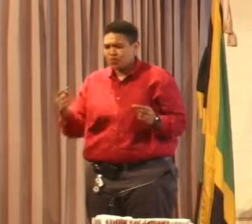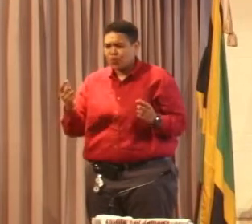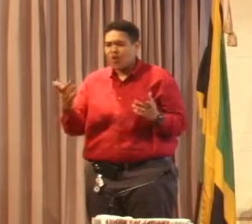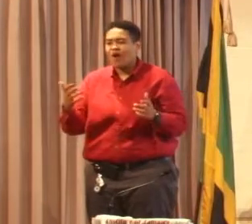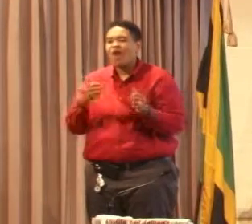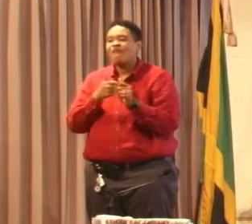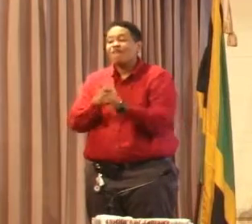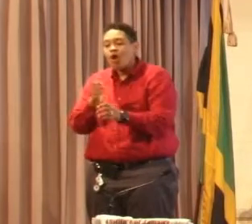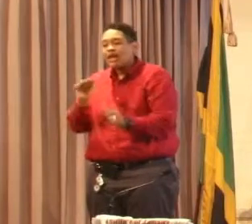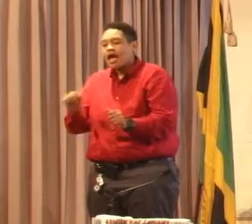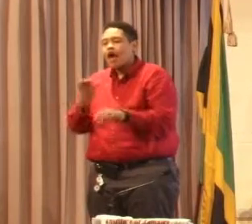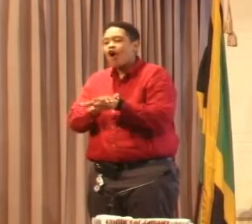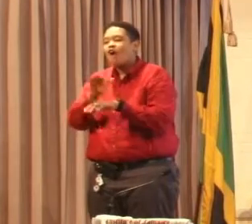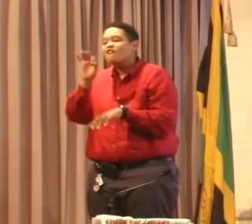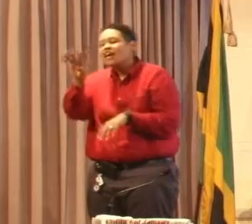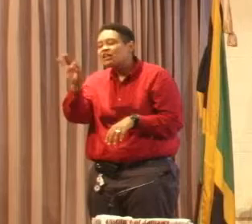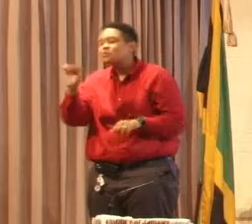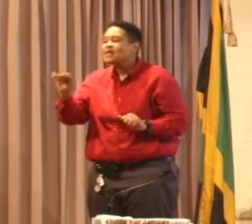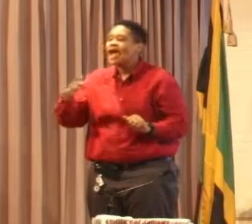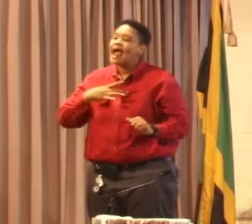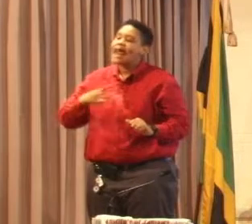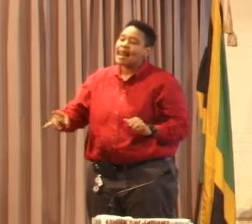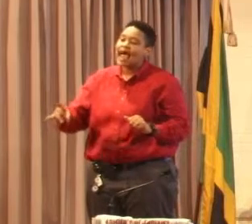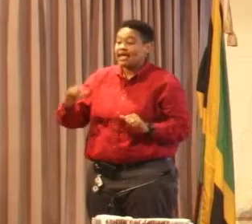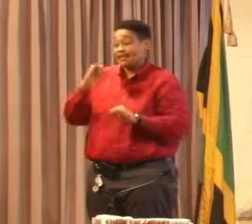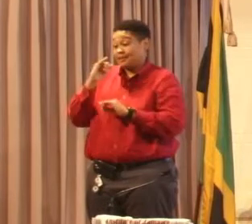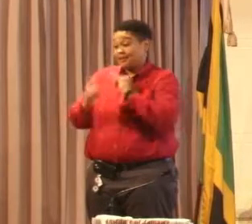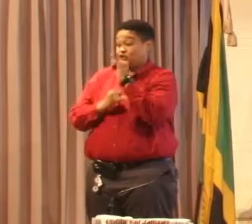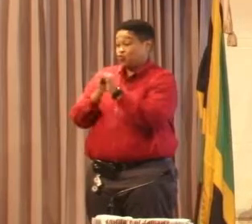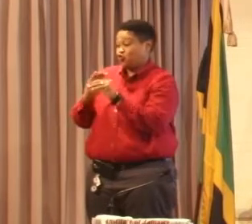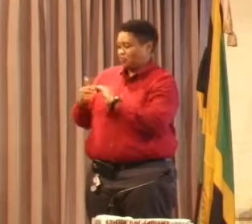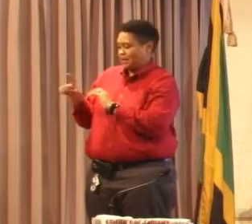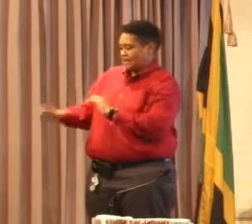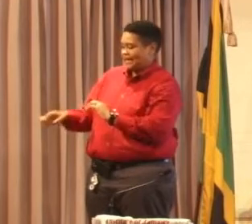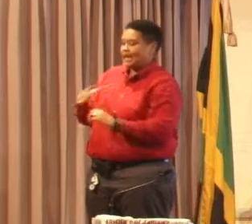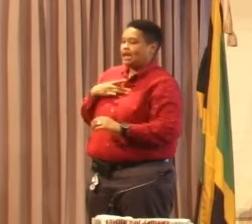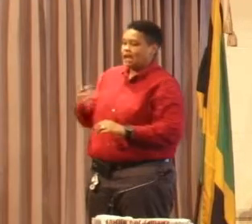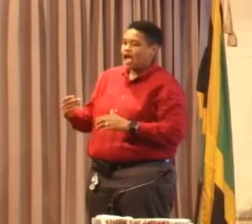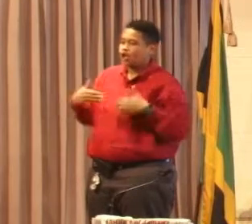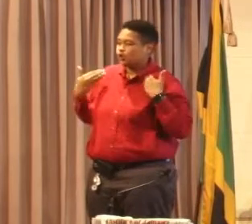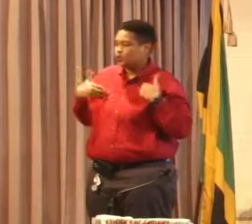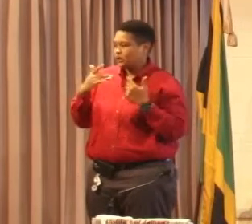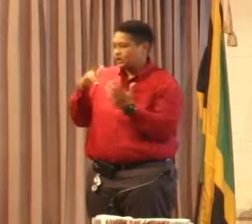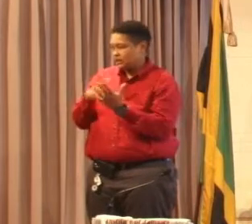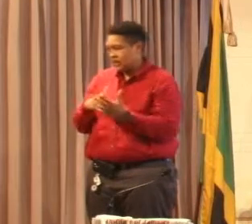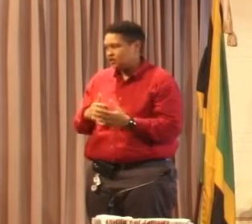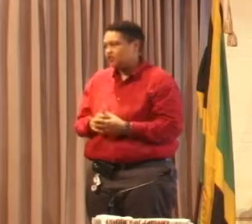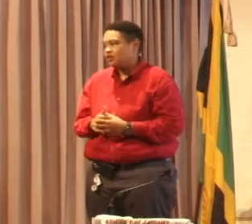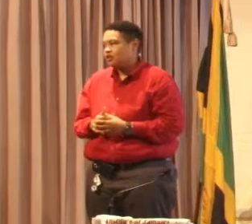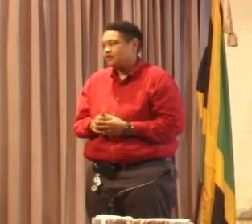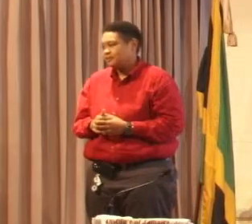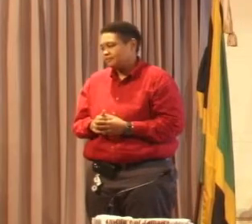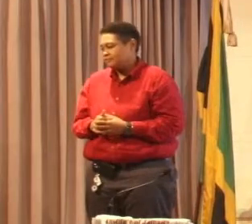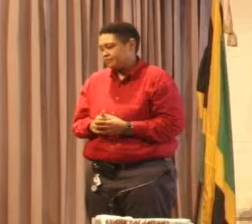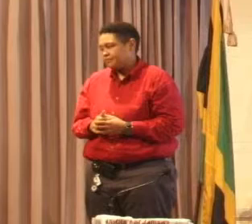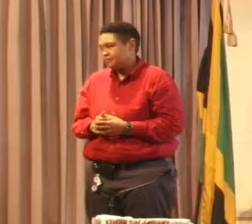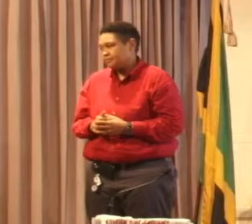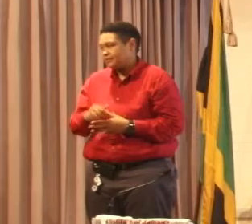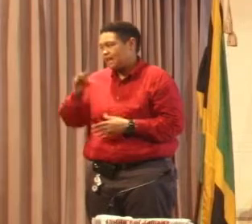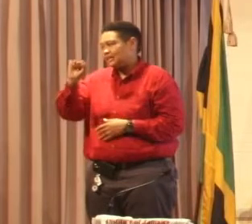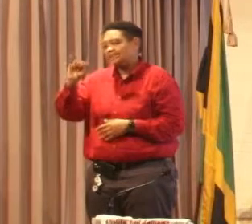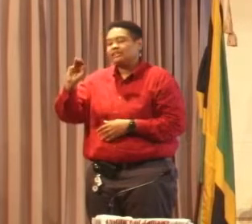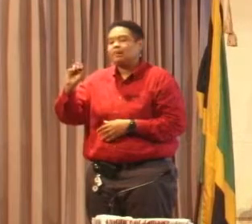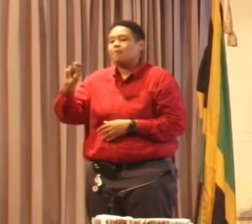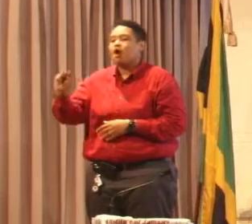us on Facebook. You're going to like the Institute of Jamaica, Junior Center, and Simon